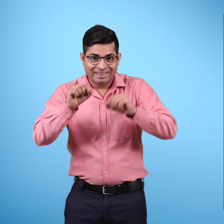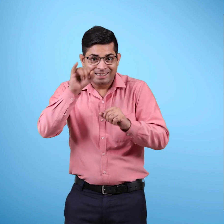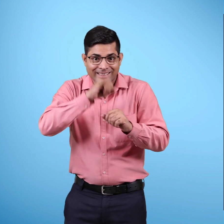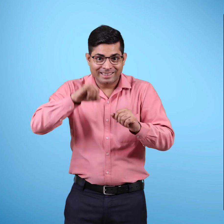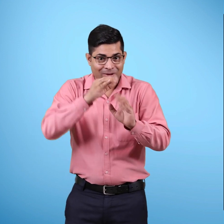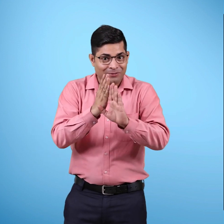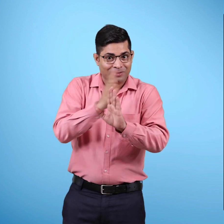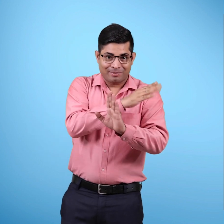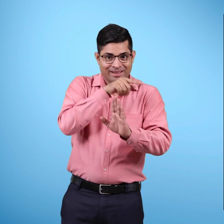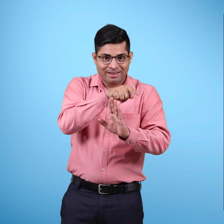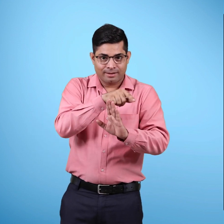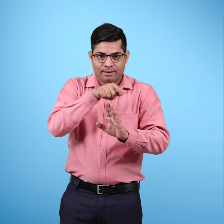In Activity 6,